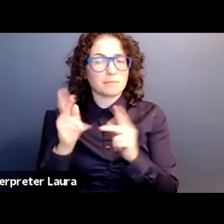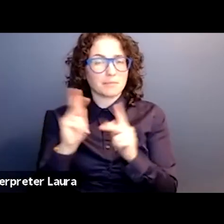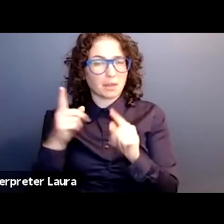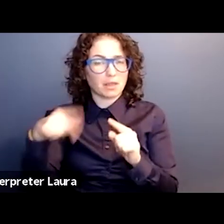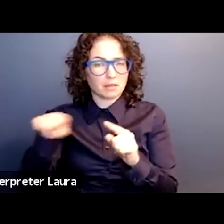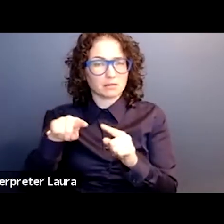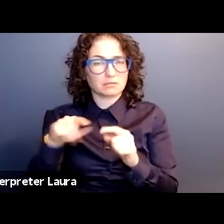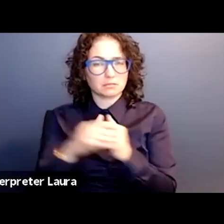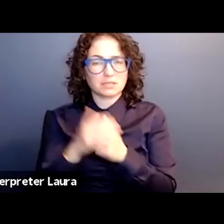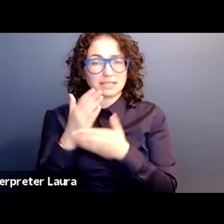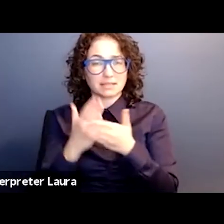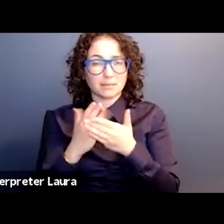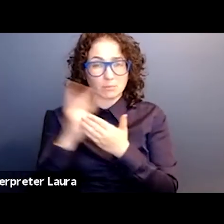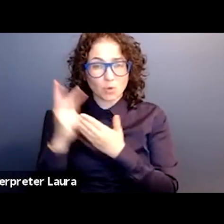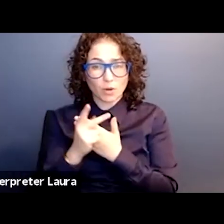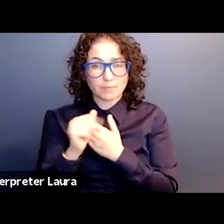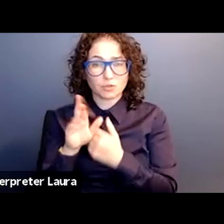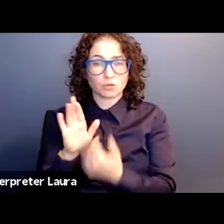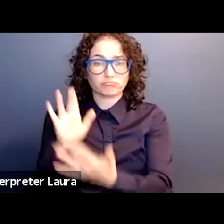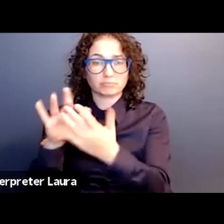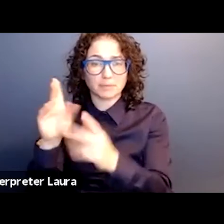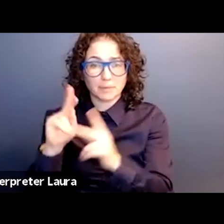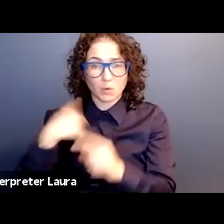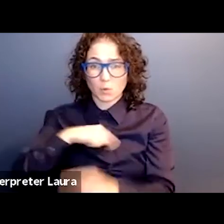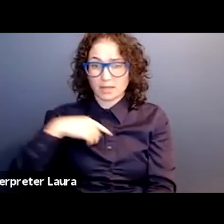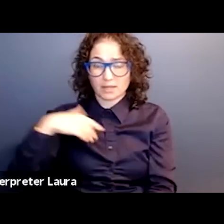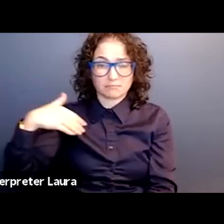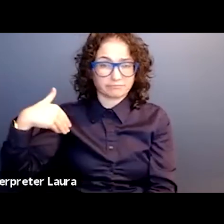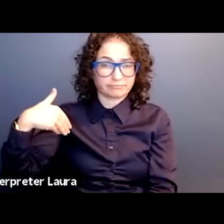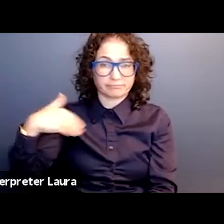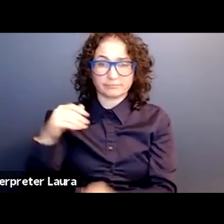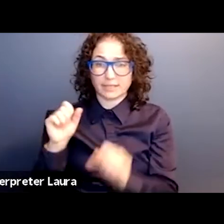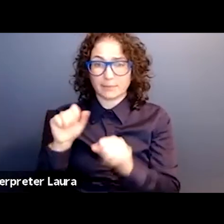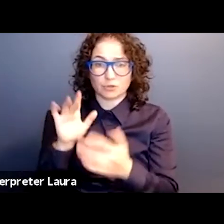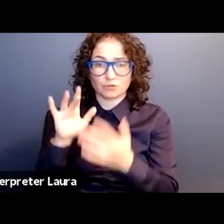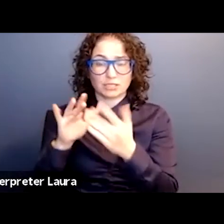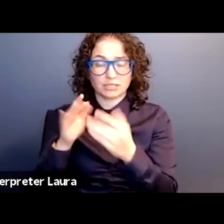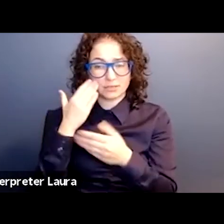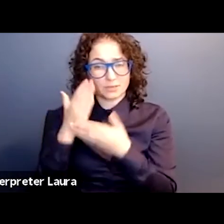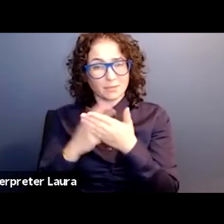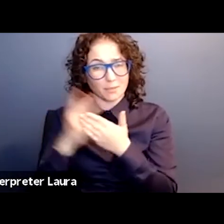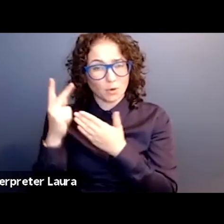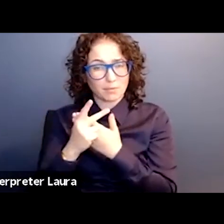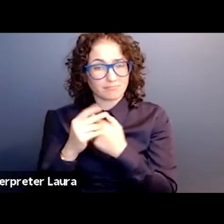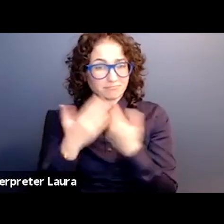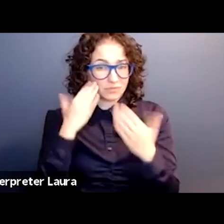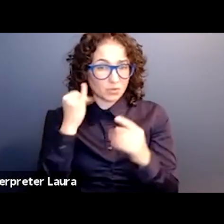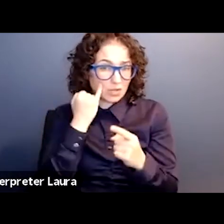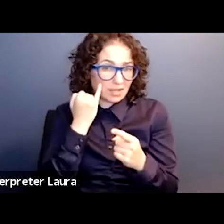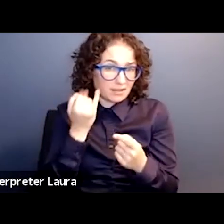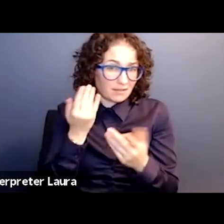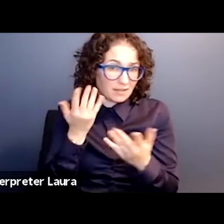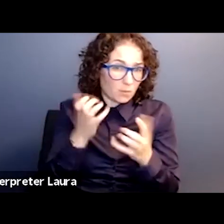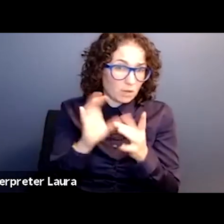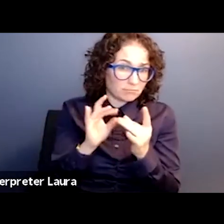people in some of these programs, or reach people that we have not normally been reaching with some of this programming. So I don't know if anyone wanted to kind of talk